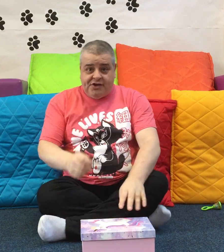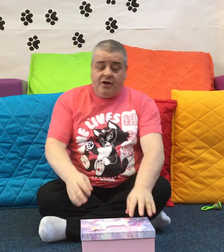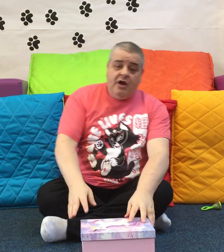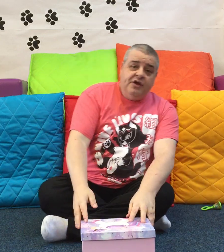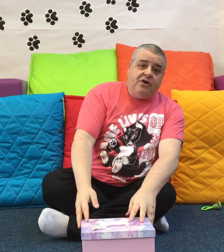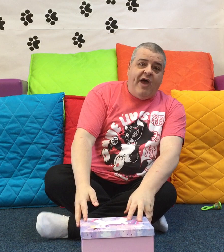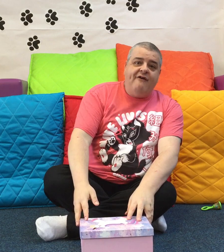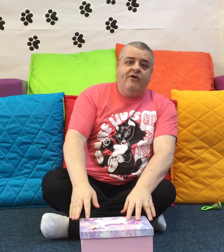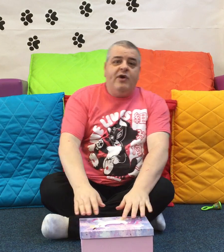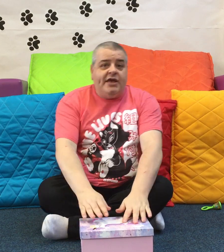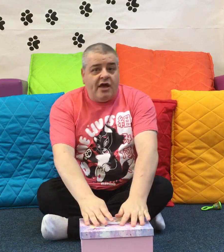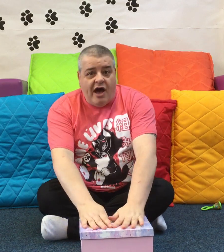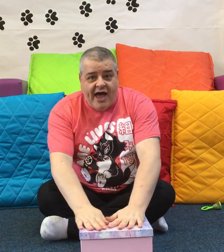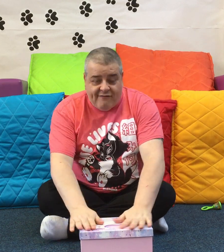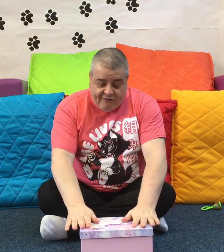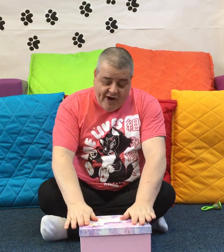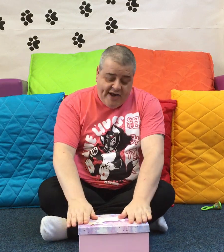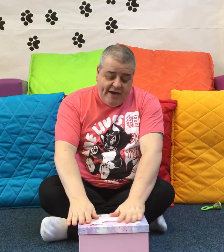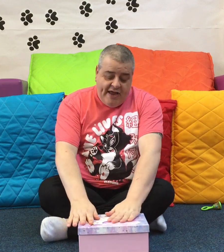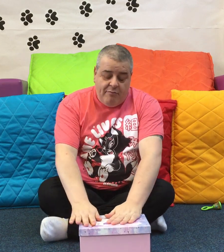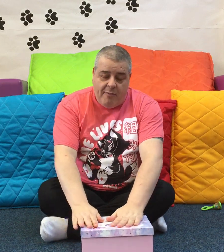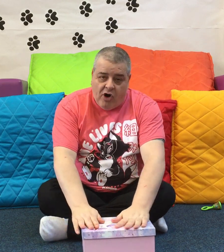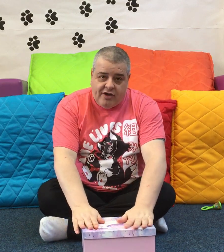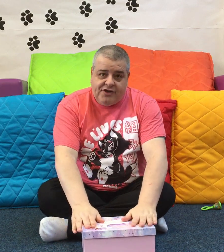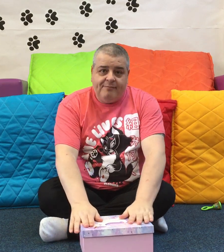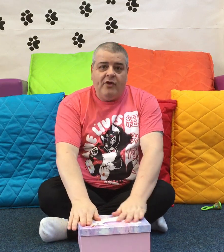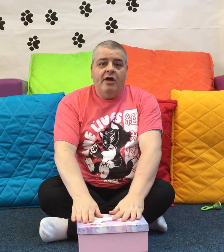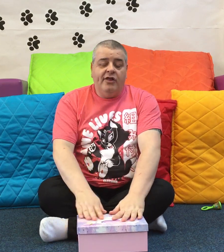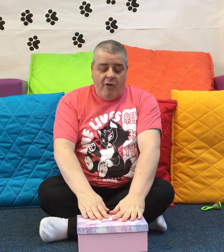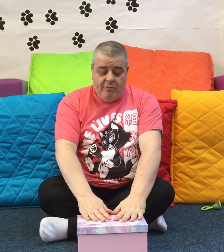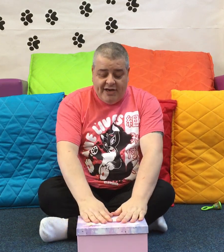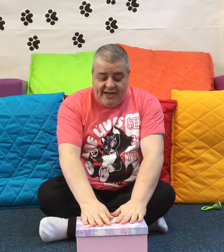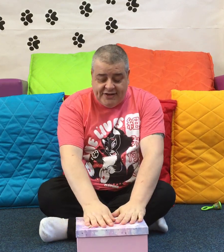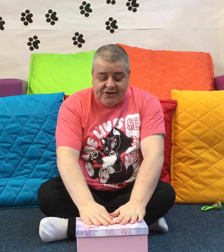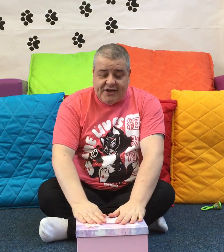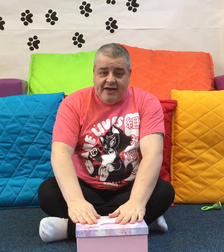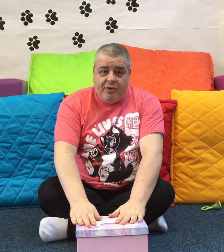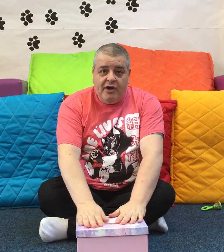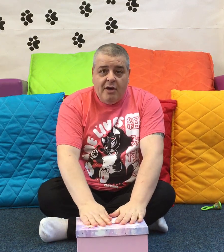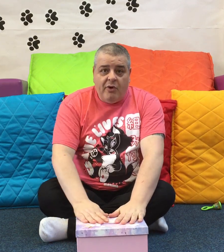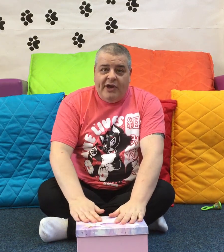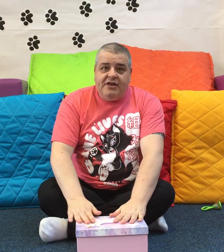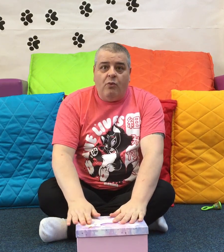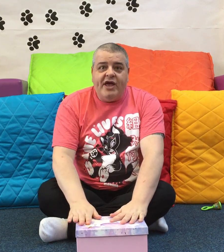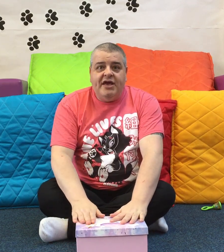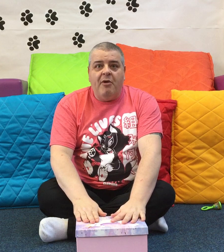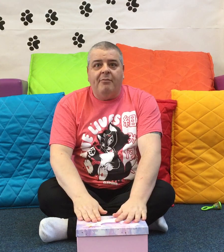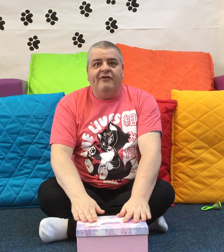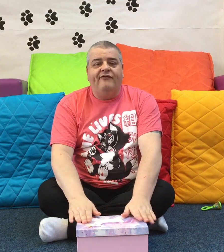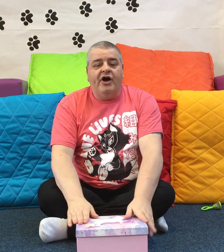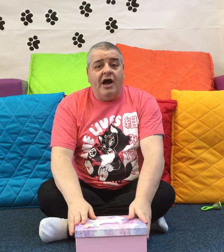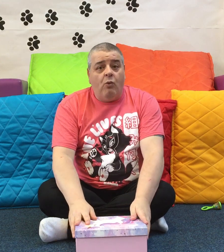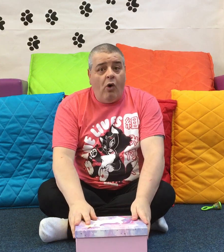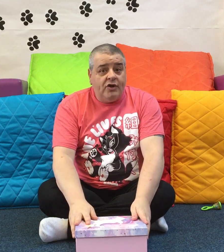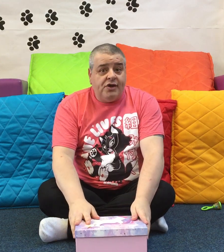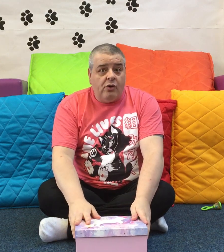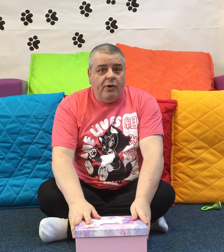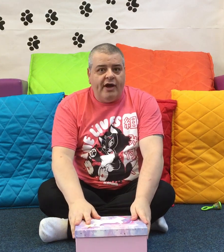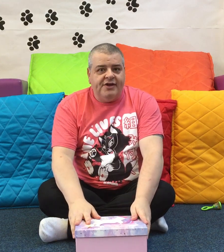So every week I have a friend in my box. The moment he's asleep, but but we need to wake him up and find out what song we're going to